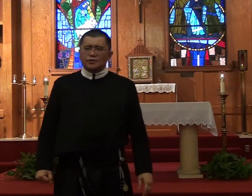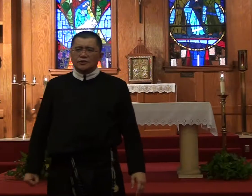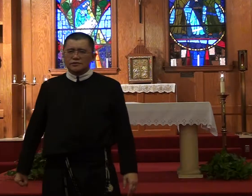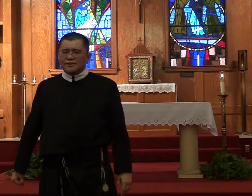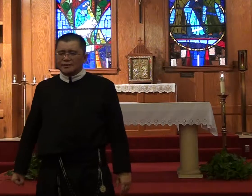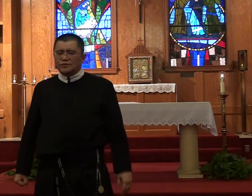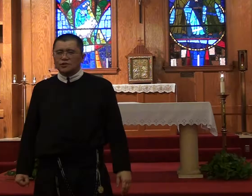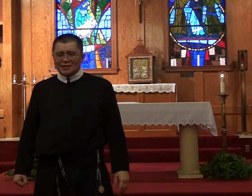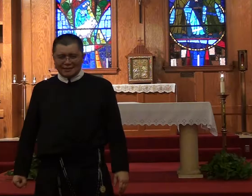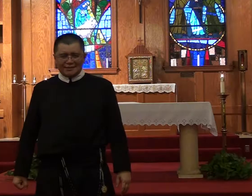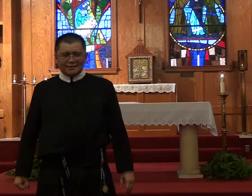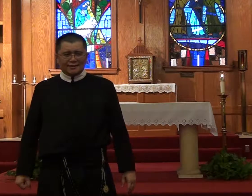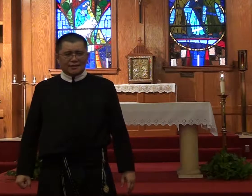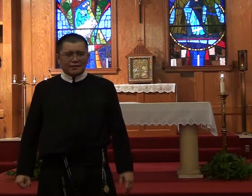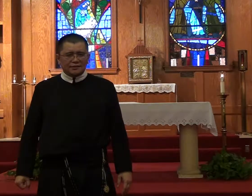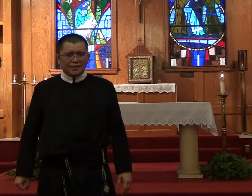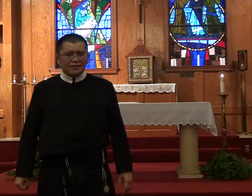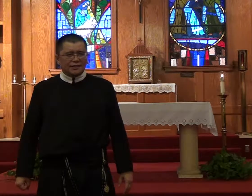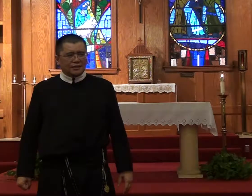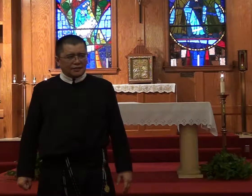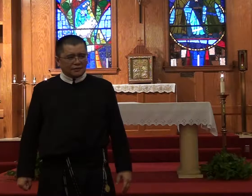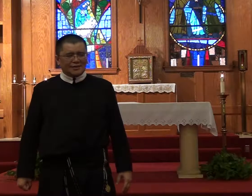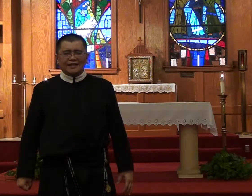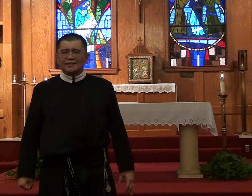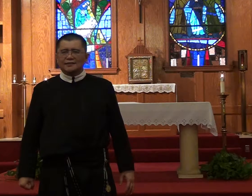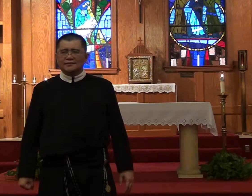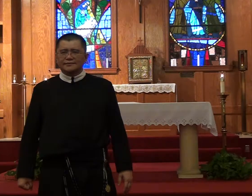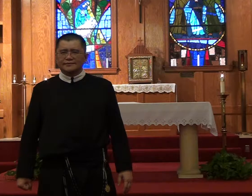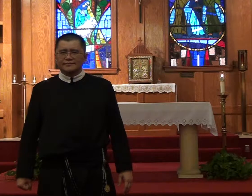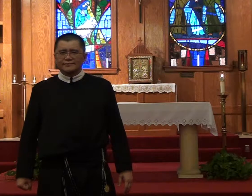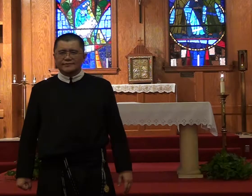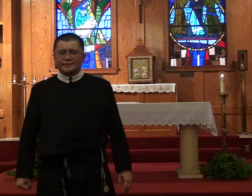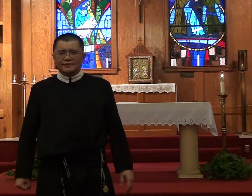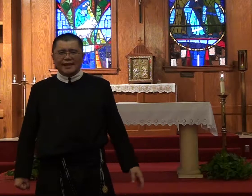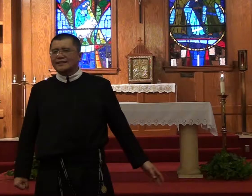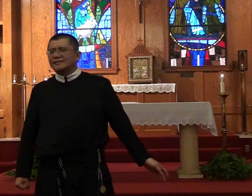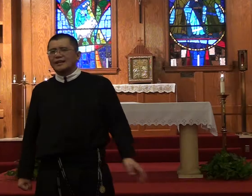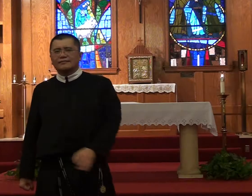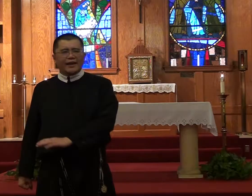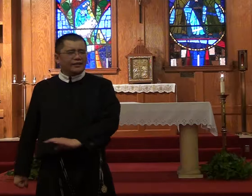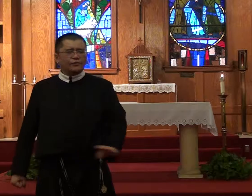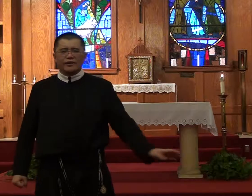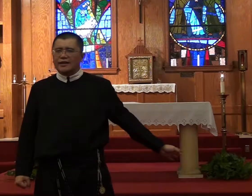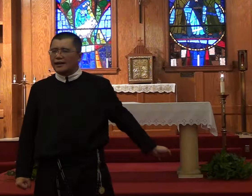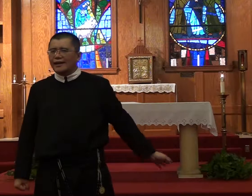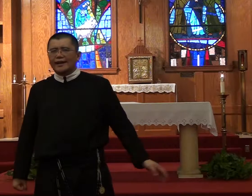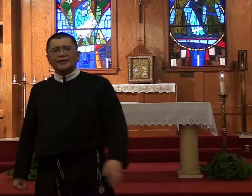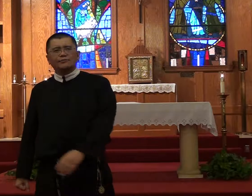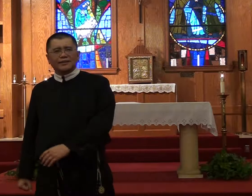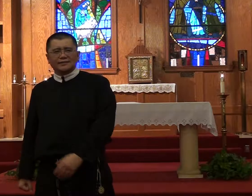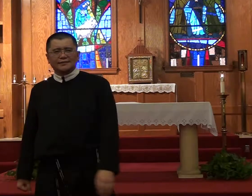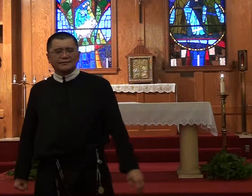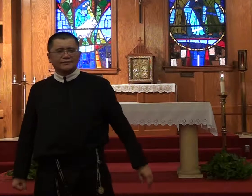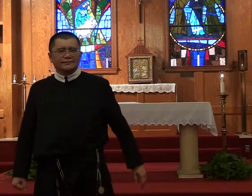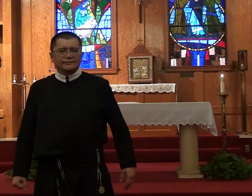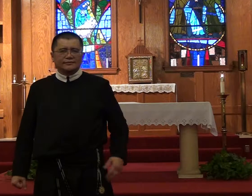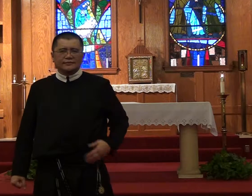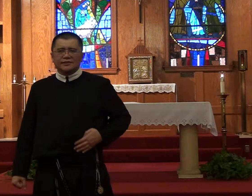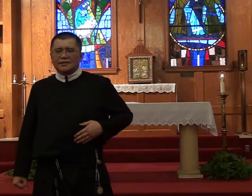Suppose you keep doing this all day long, all night long, anytime, anywhere, any place, what's going to